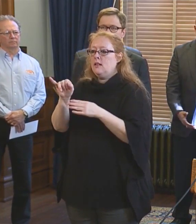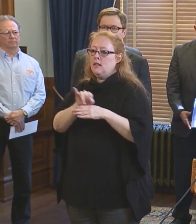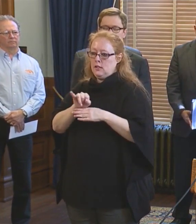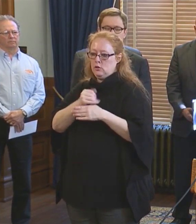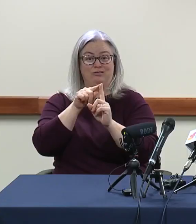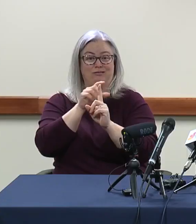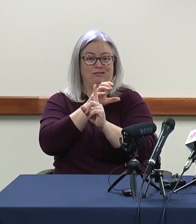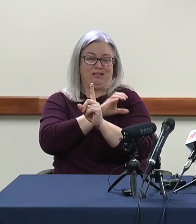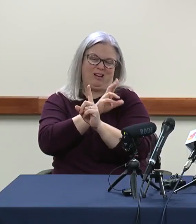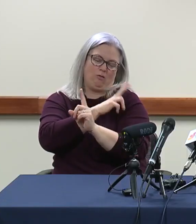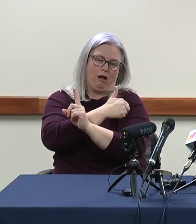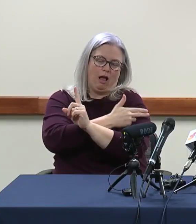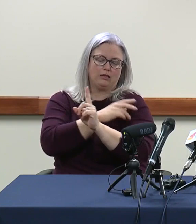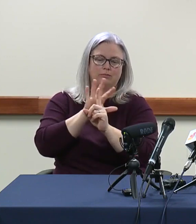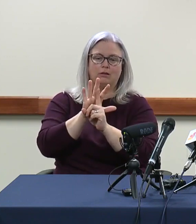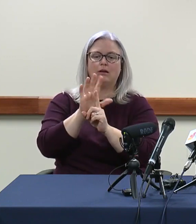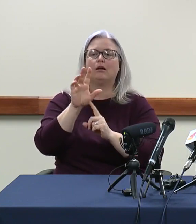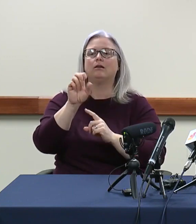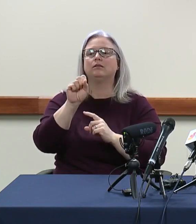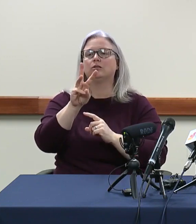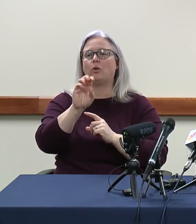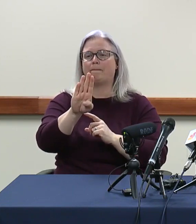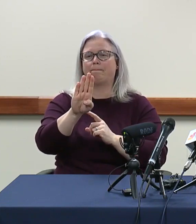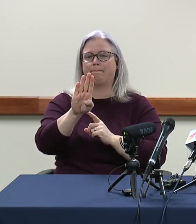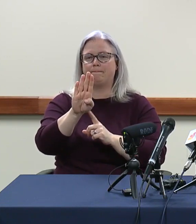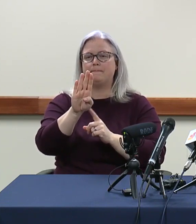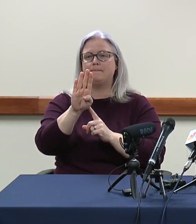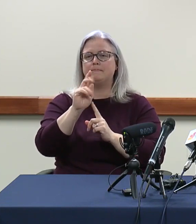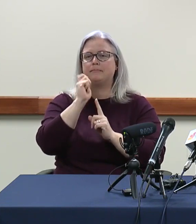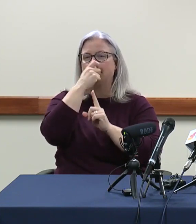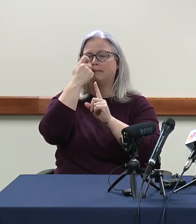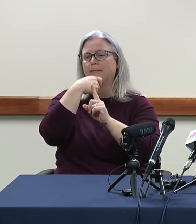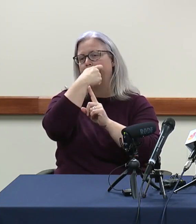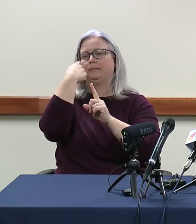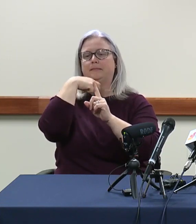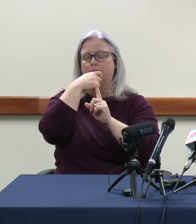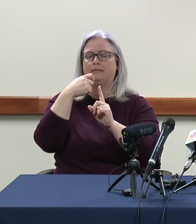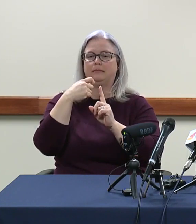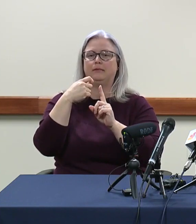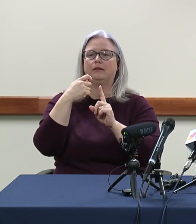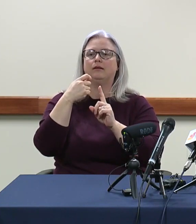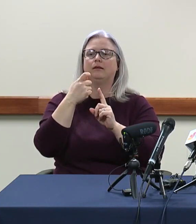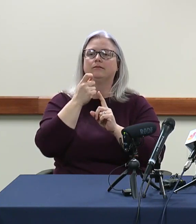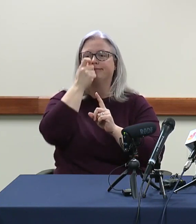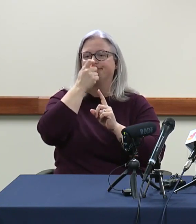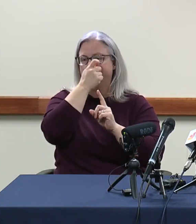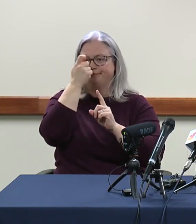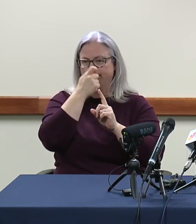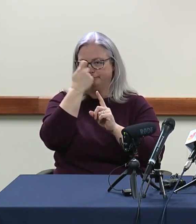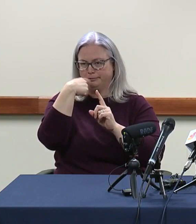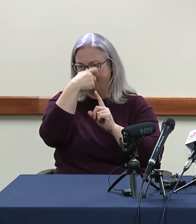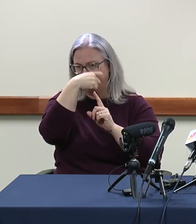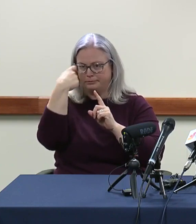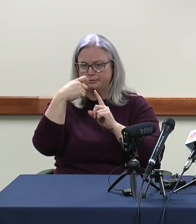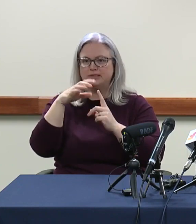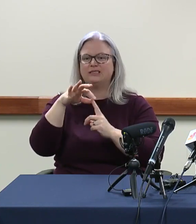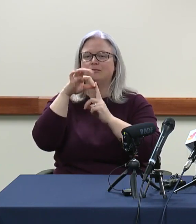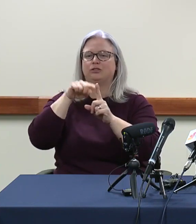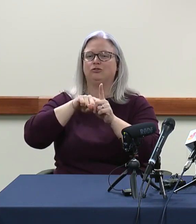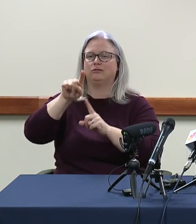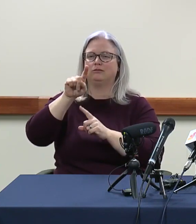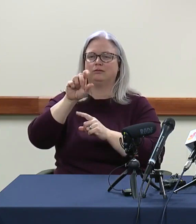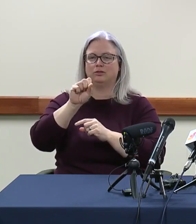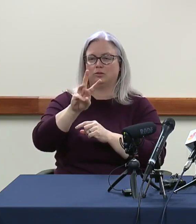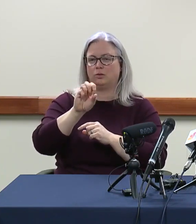County. Health leaders say they expect more cases to come. There has been one death again in Kansas from this virus. Today, Governor Kelly added that